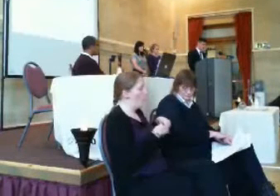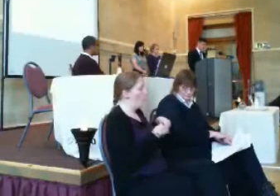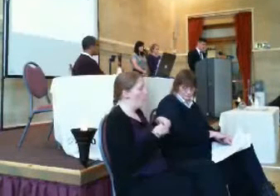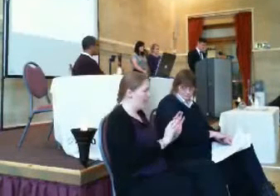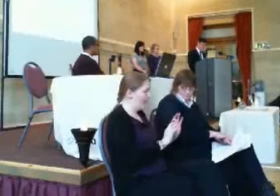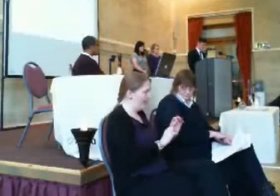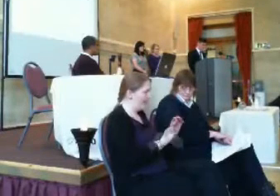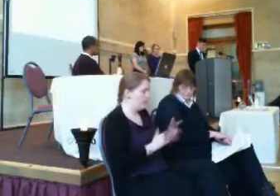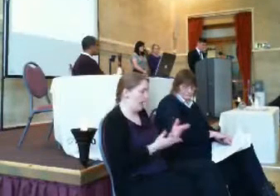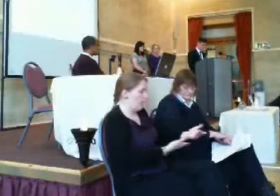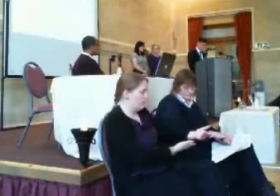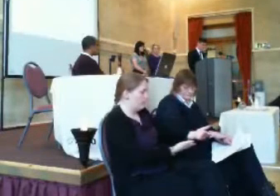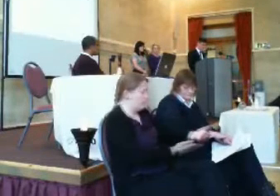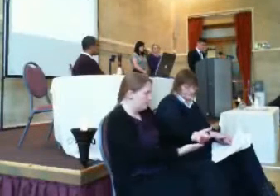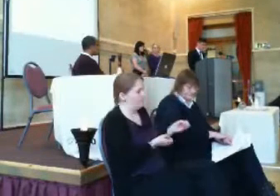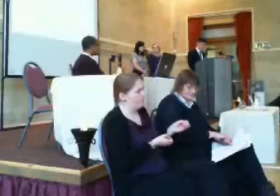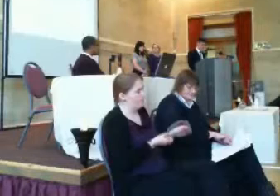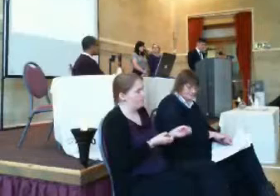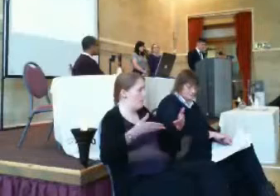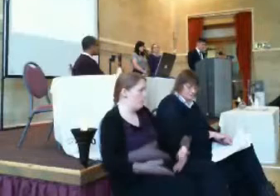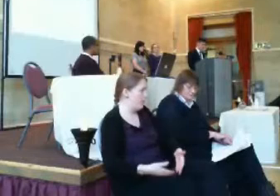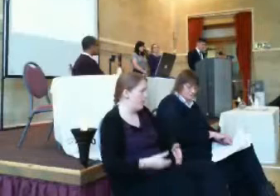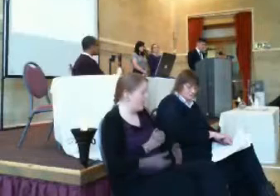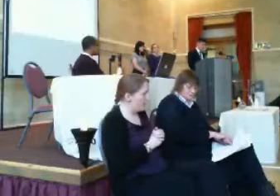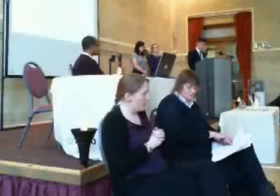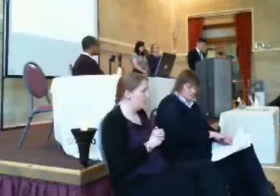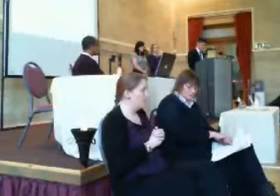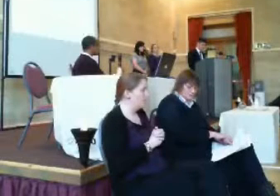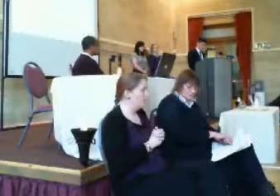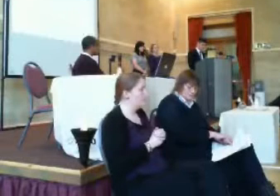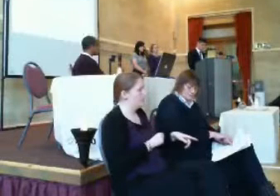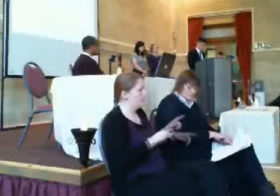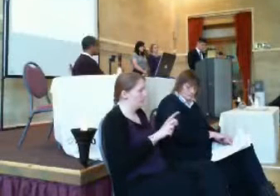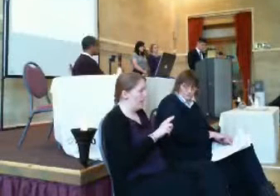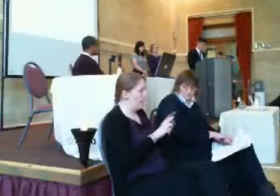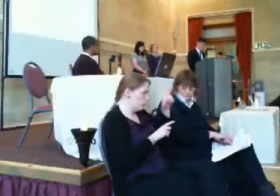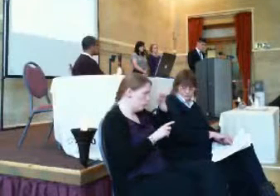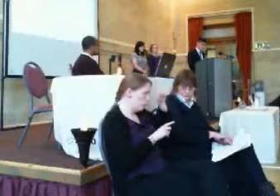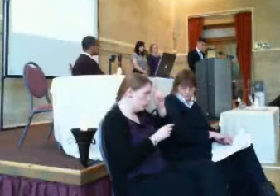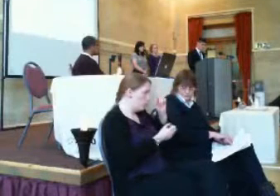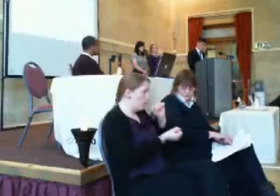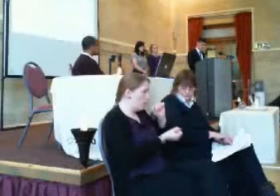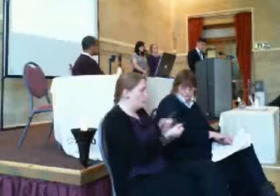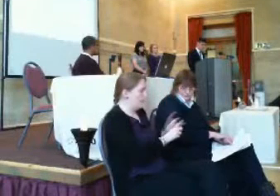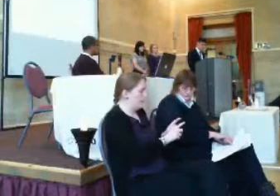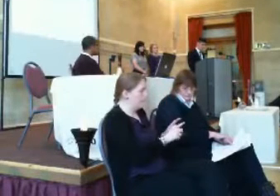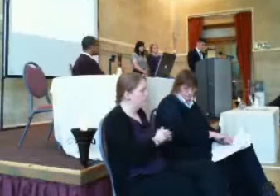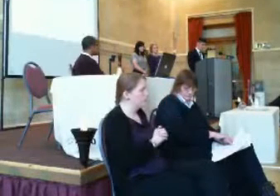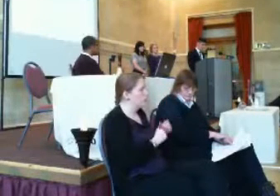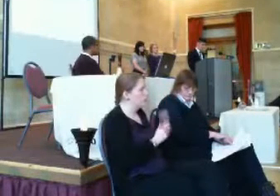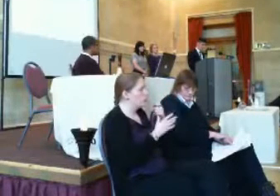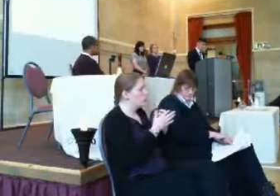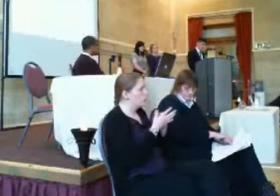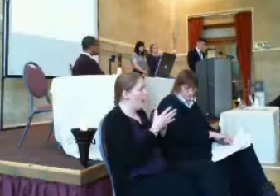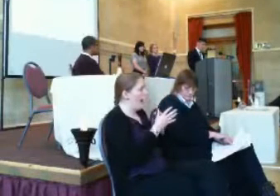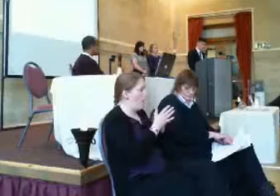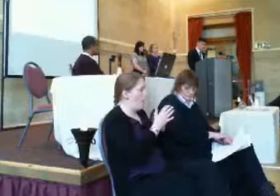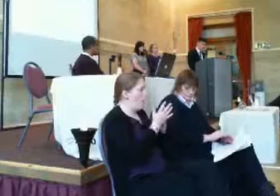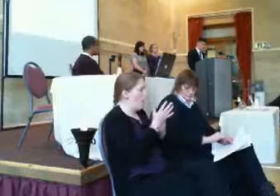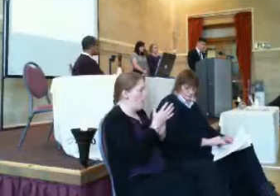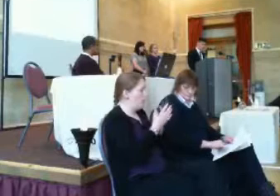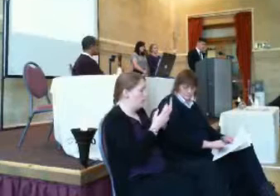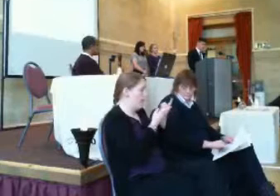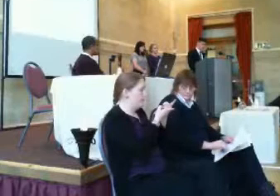burial. German prisoners being sent up for the same sort of work. Kramer, the SS major who was commandant of the